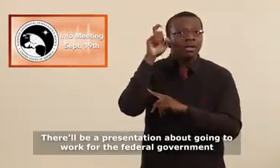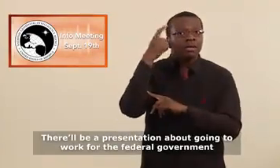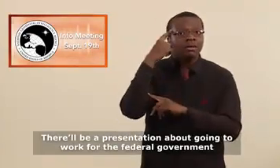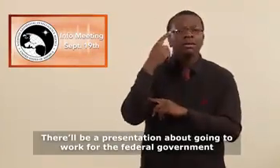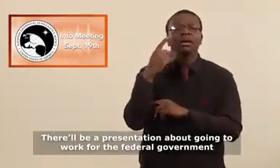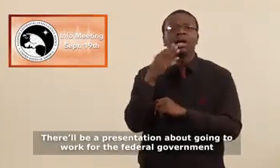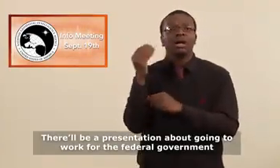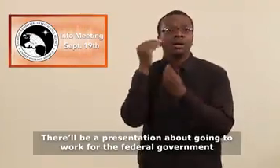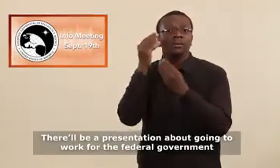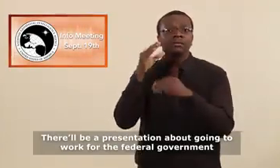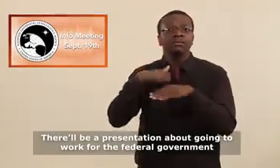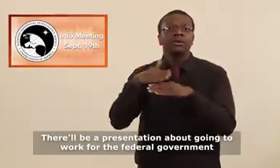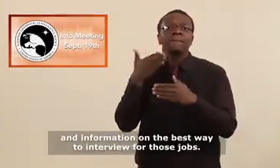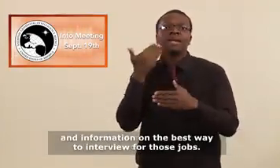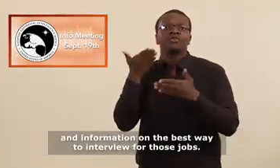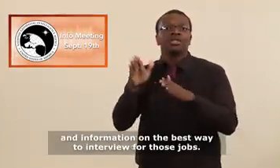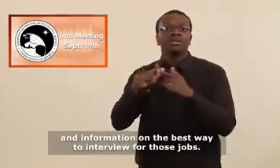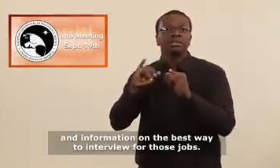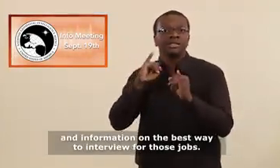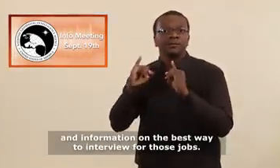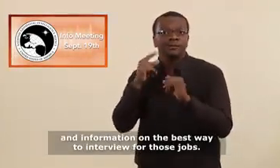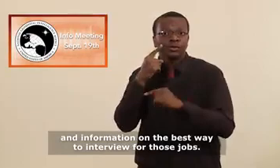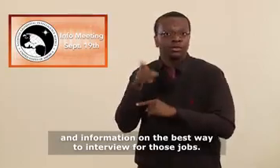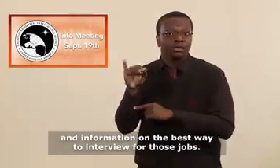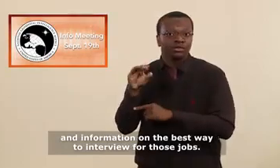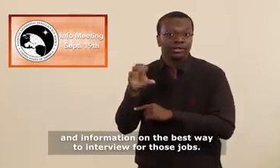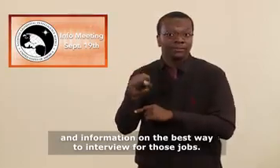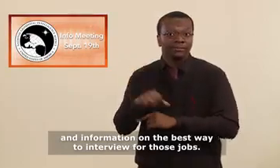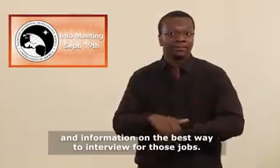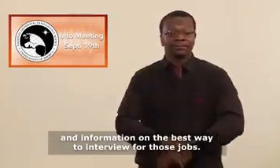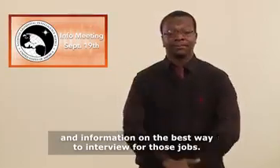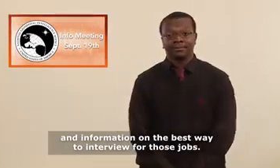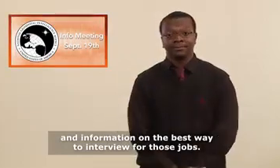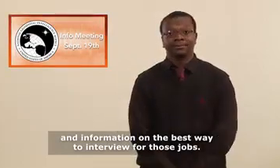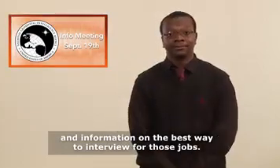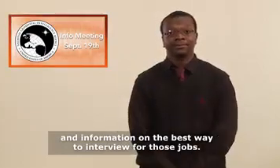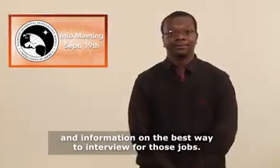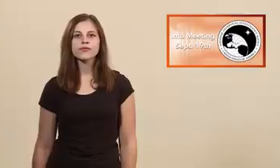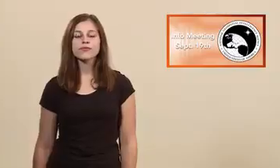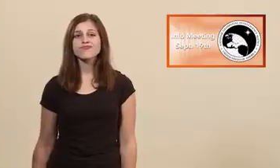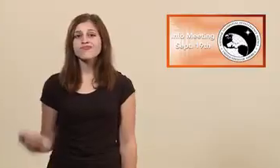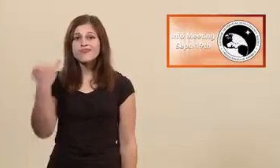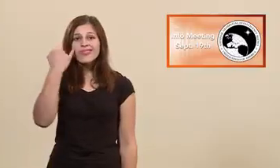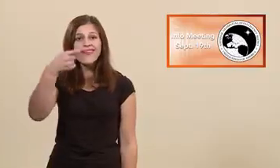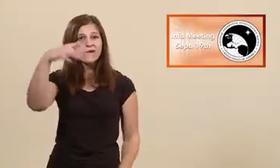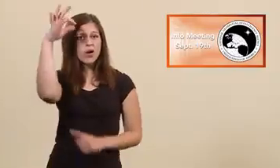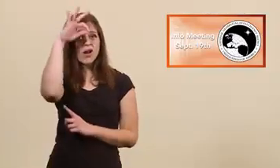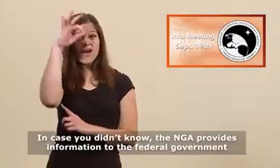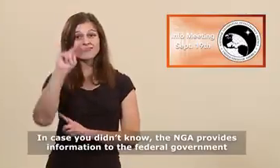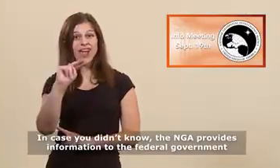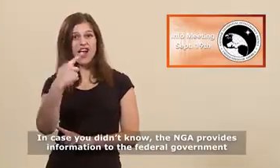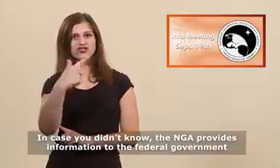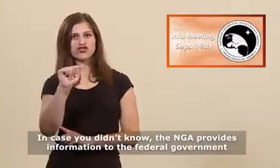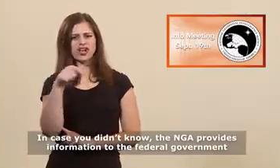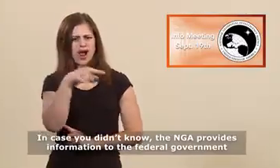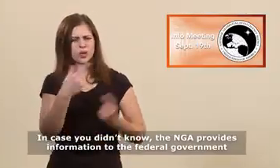work for the federal government and information on the best way to interview for those jobs. In case you didn't know,